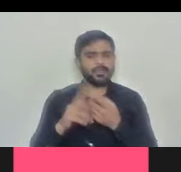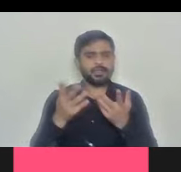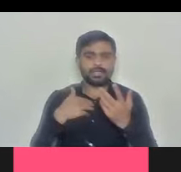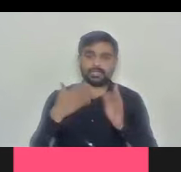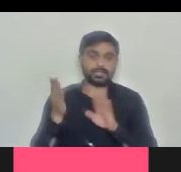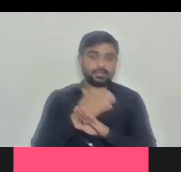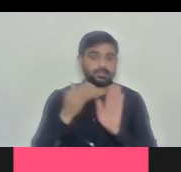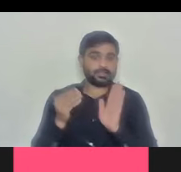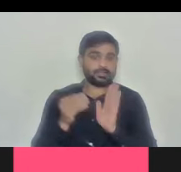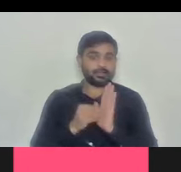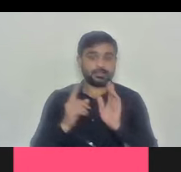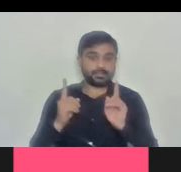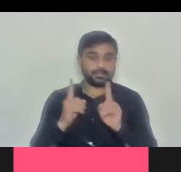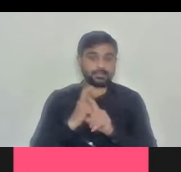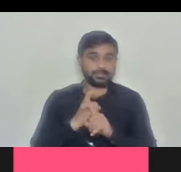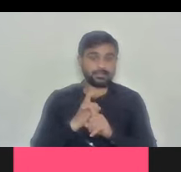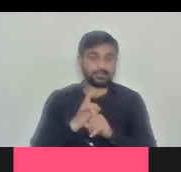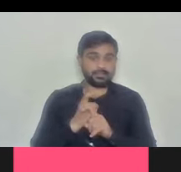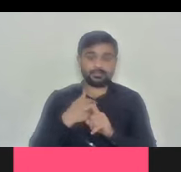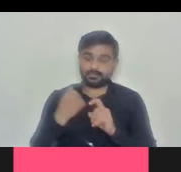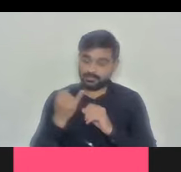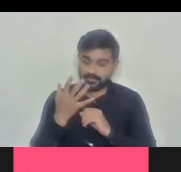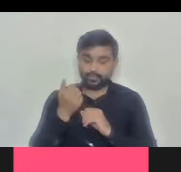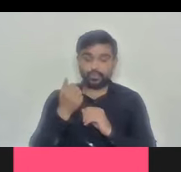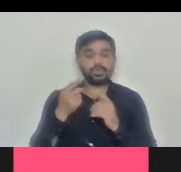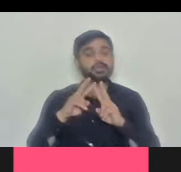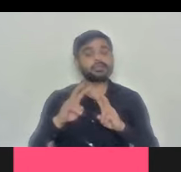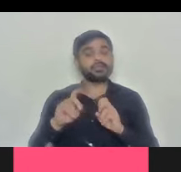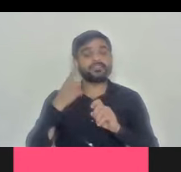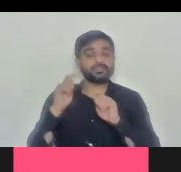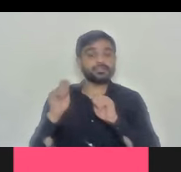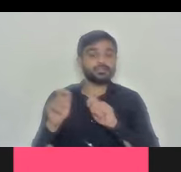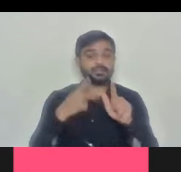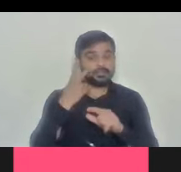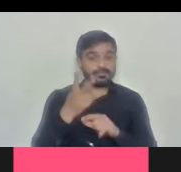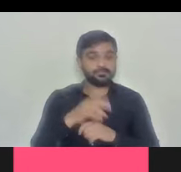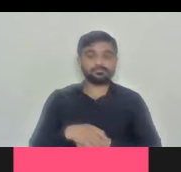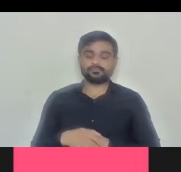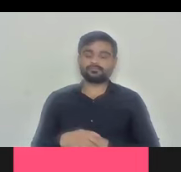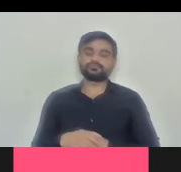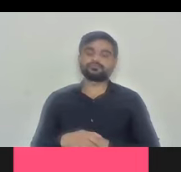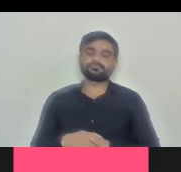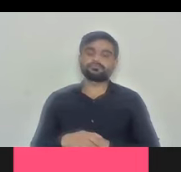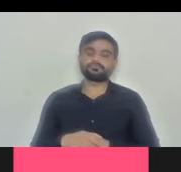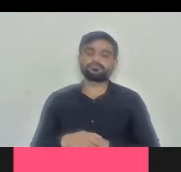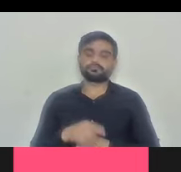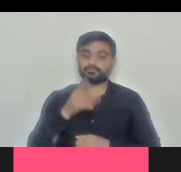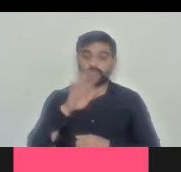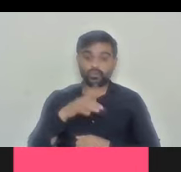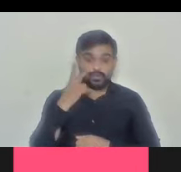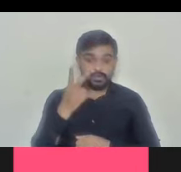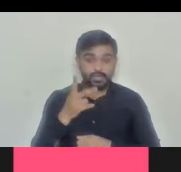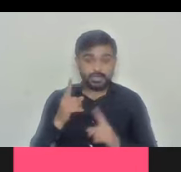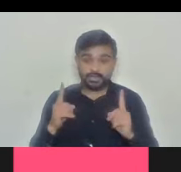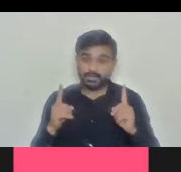mentioned critical thinking when I actually defined research in the first slide last time. So you have to be